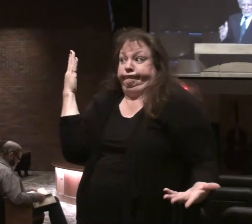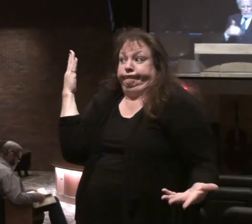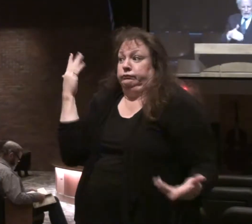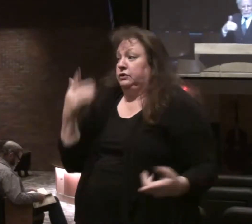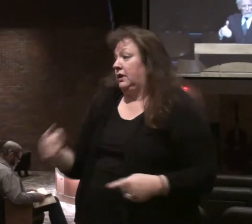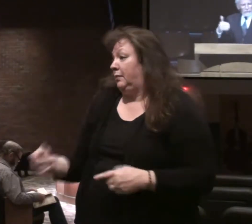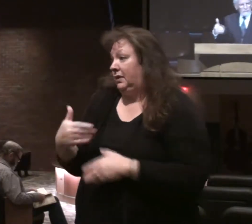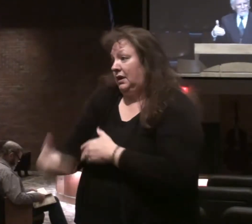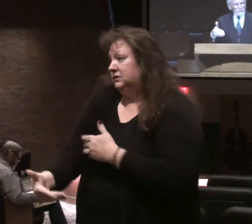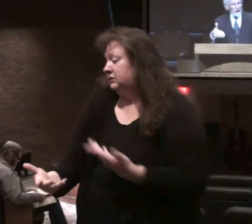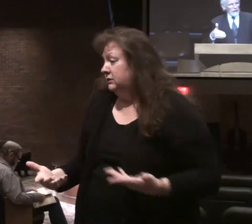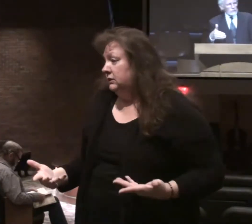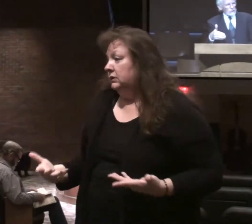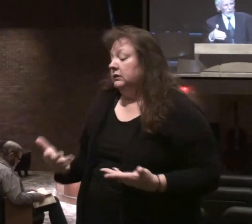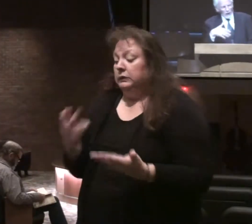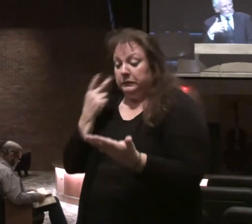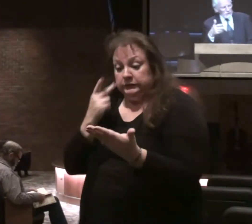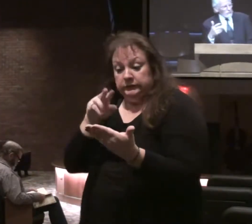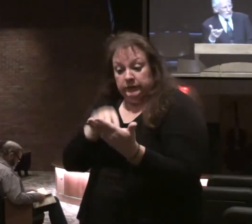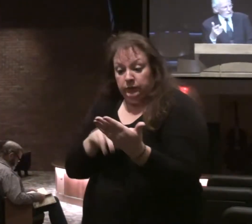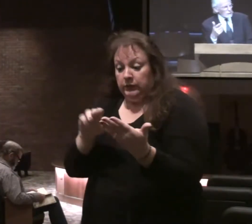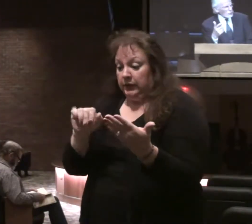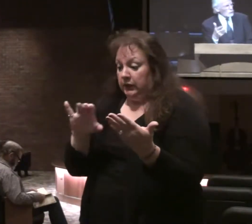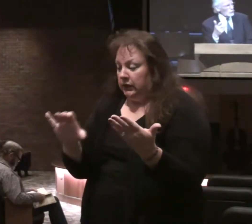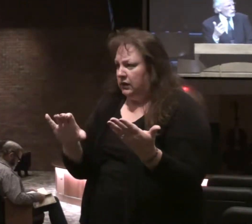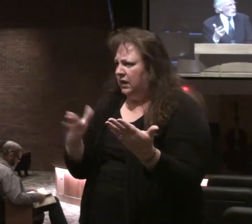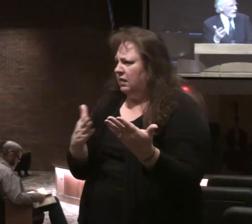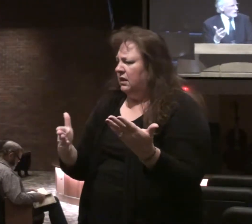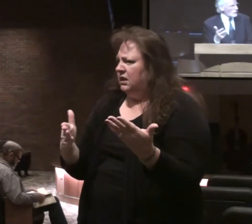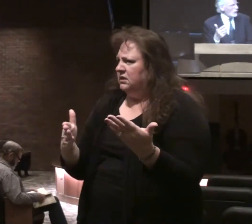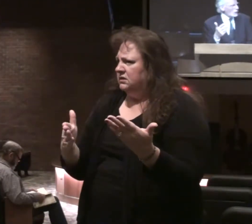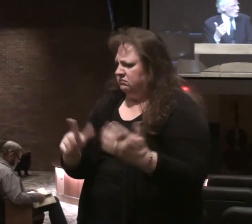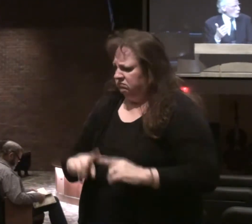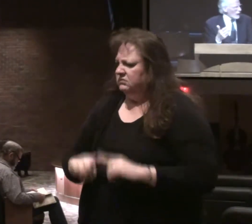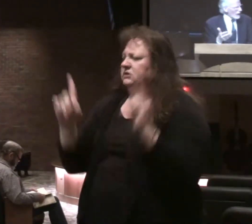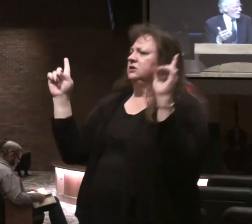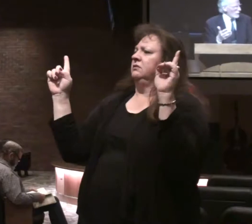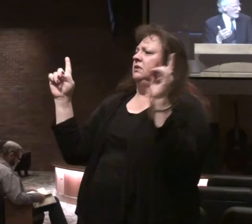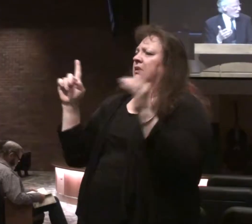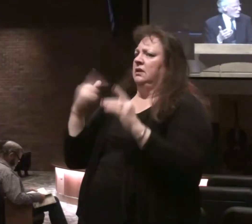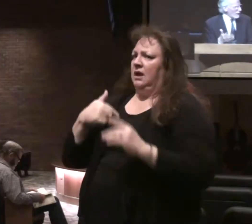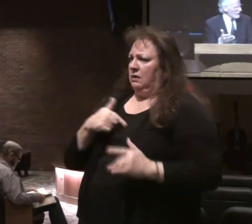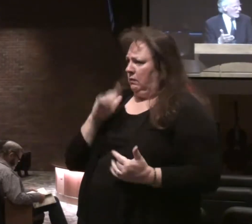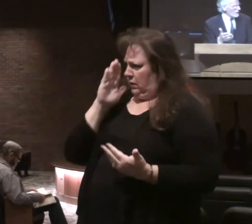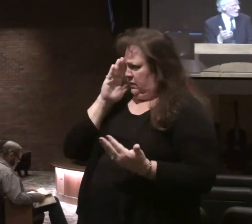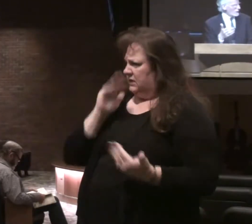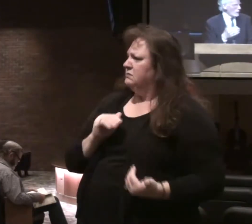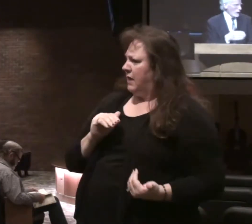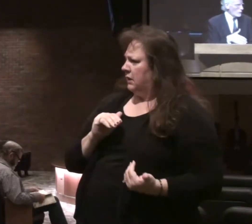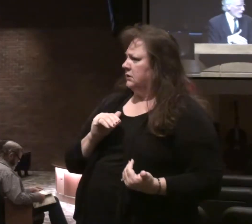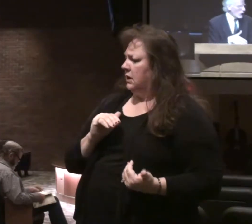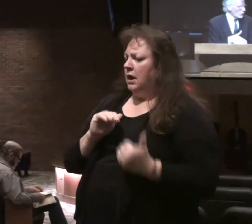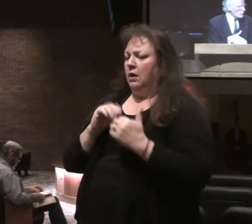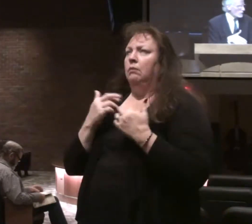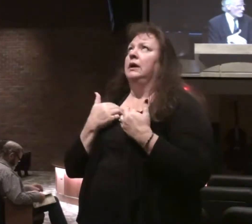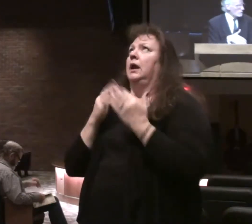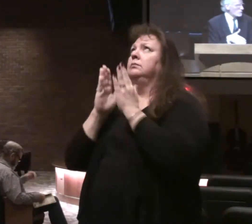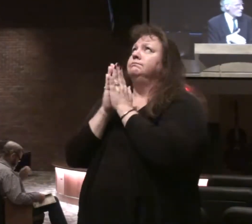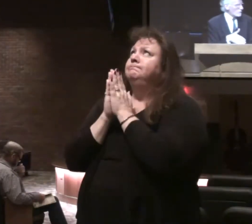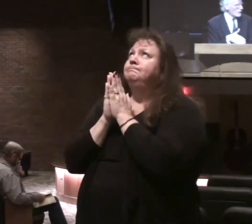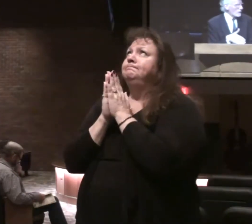And as we've seen through Ecclesiastes, often things don't turn out the way we expected, the way we